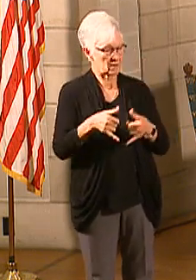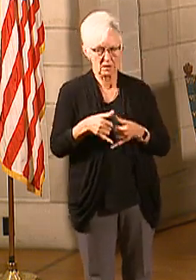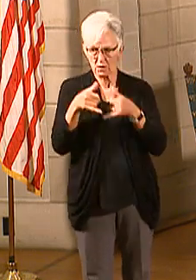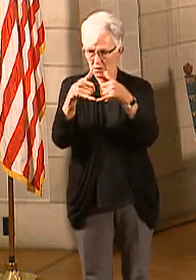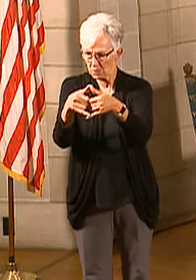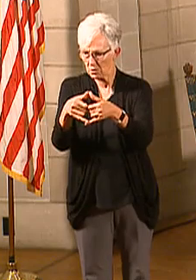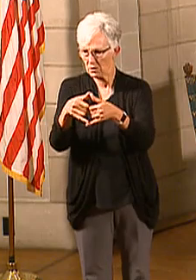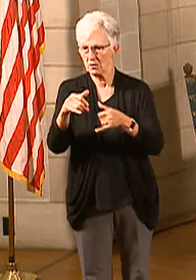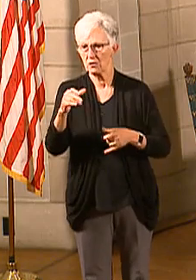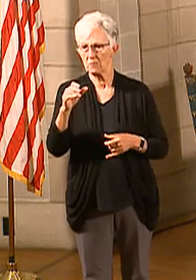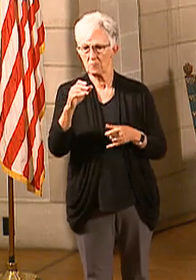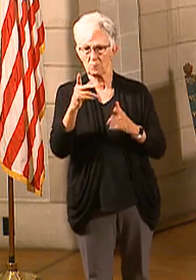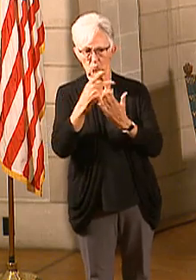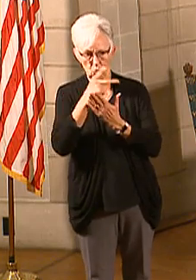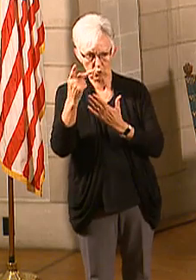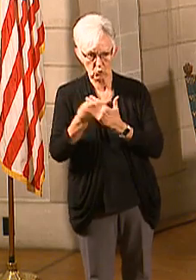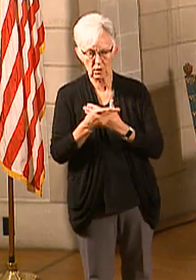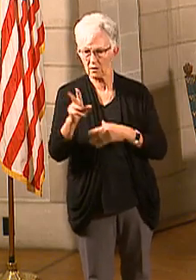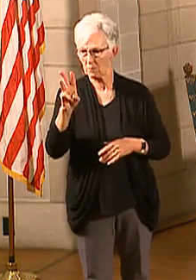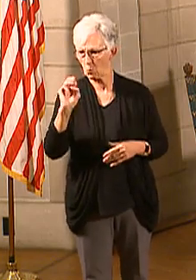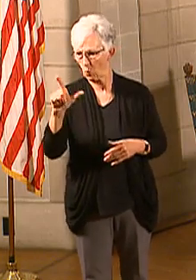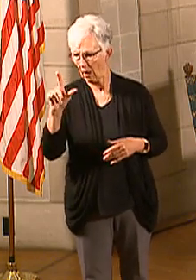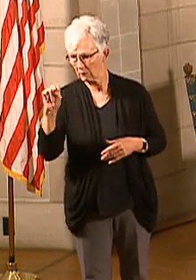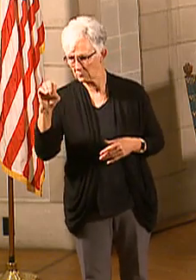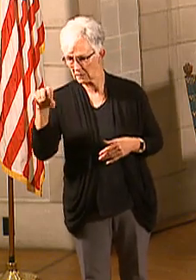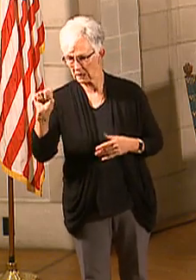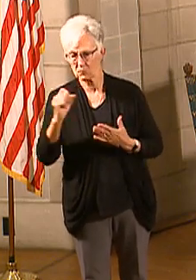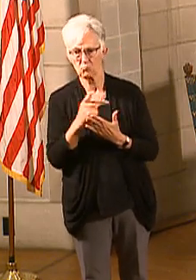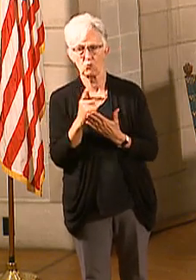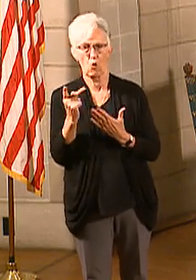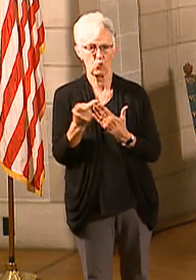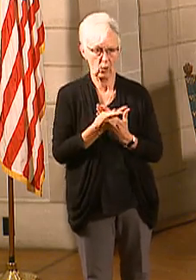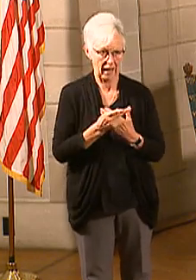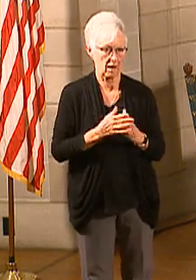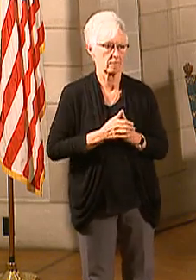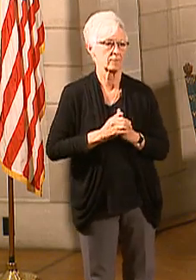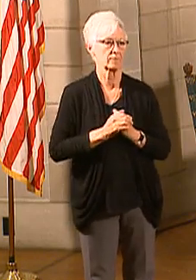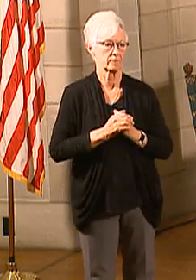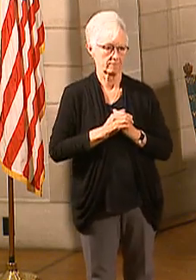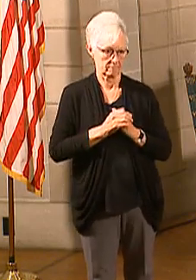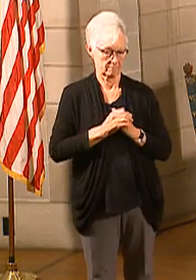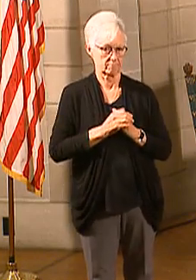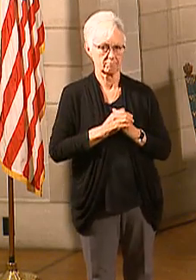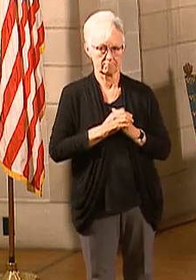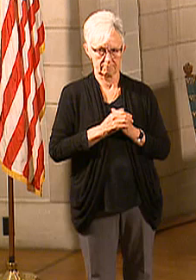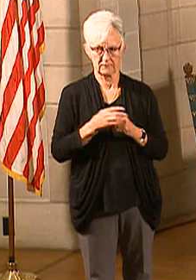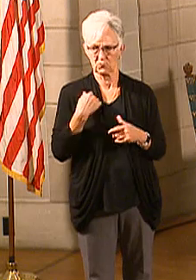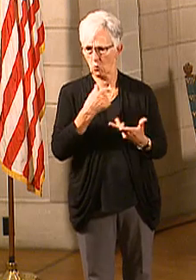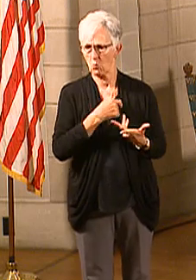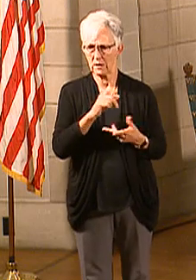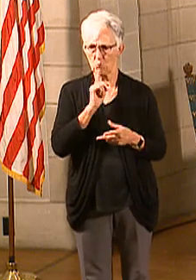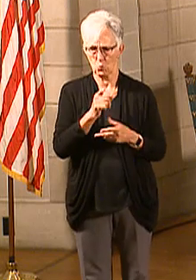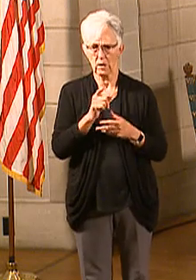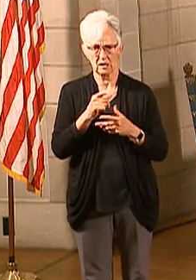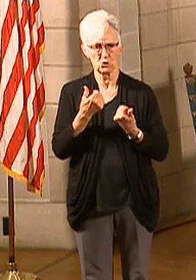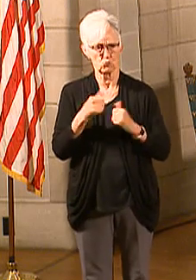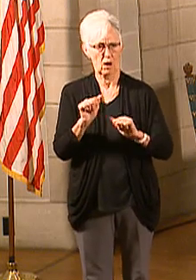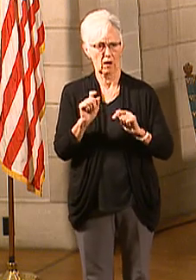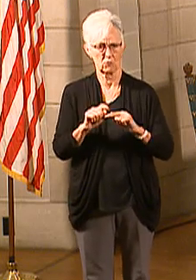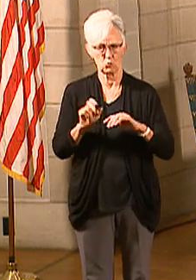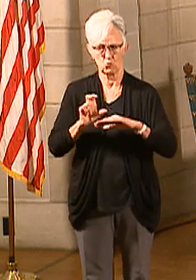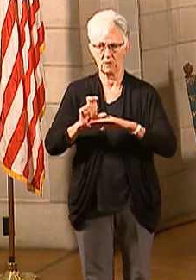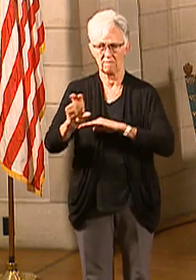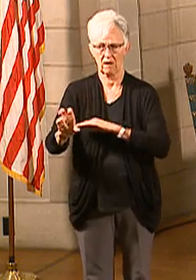wellness programs. It's really an investment in our team that does really great work that we're already seeing dividends